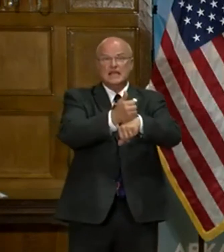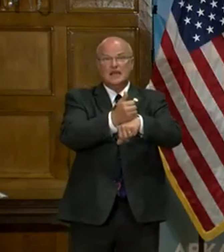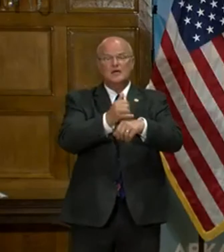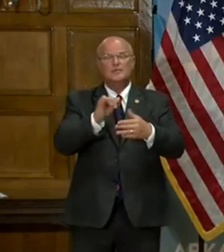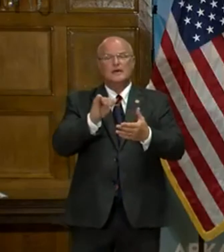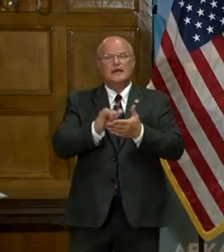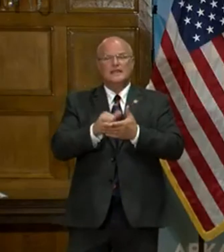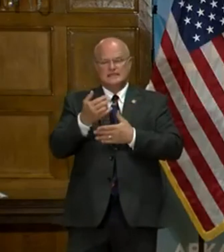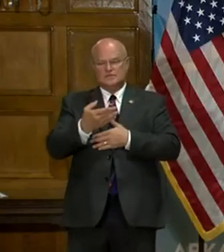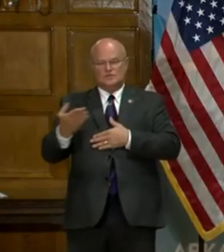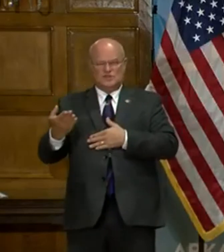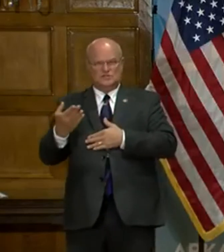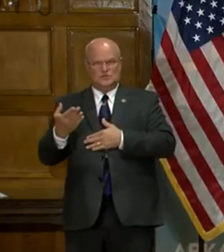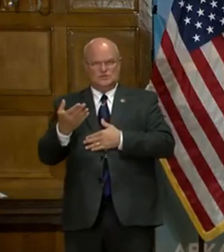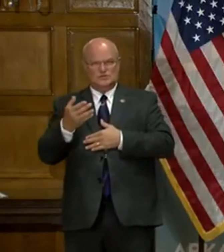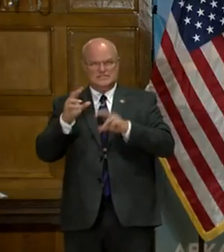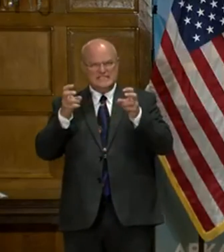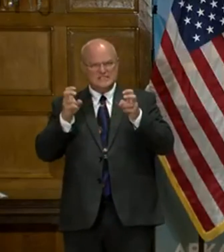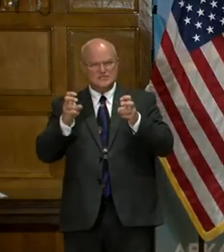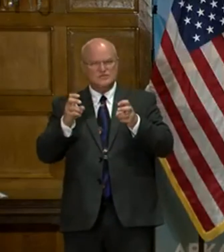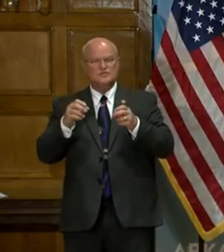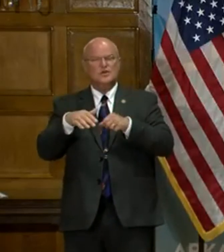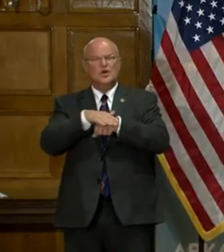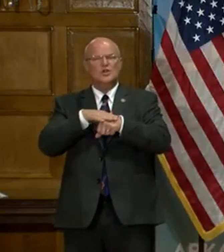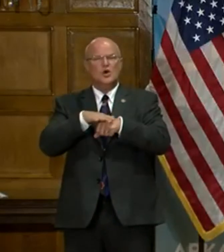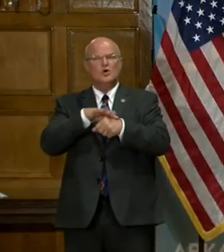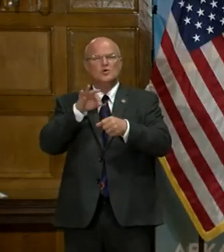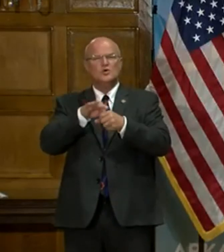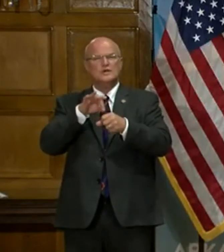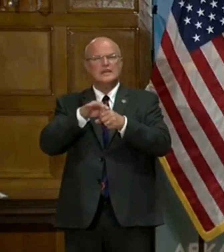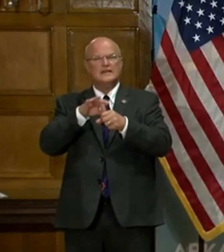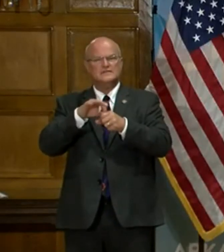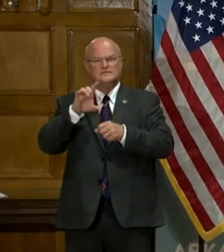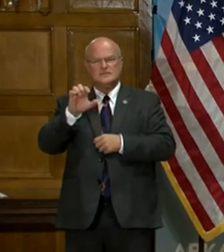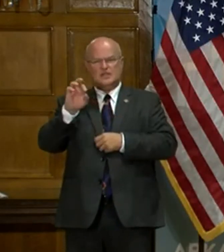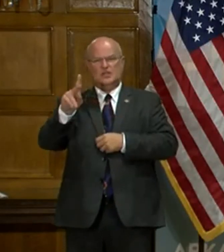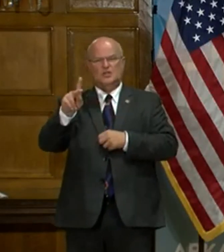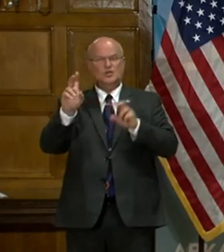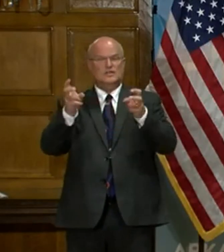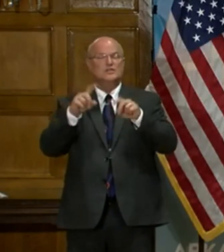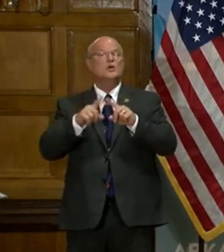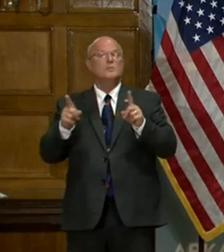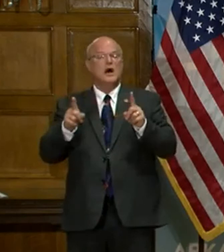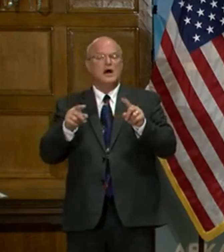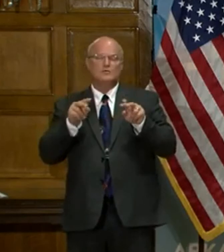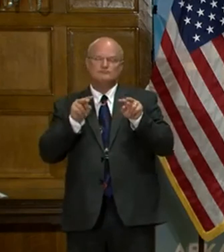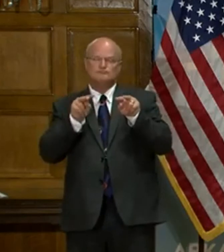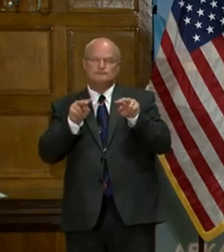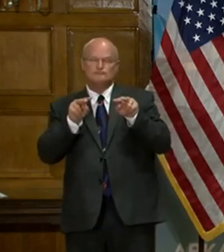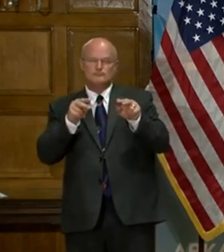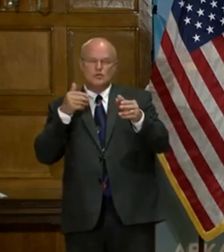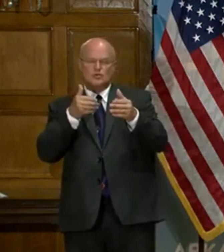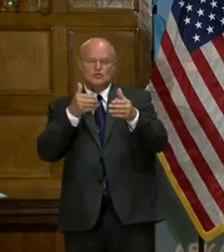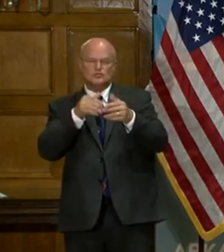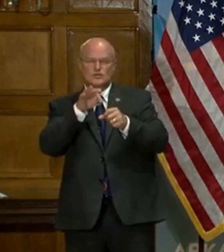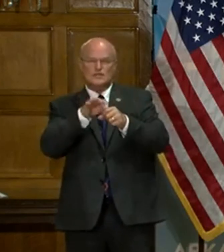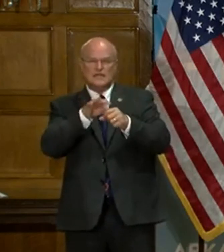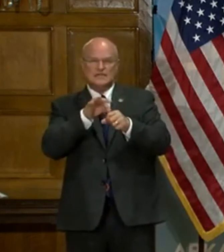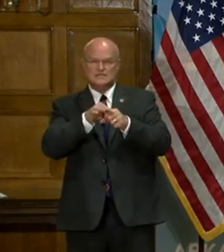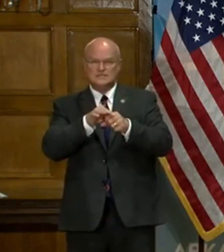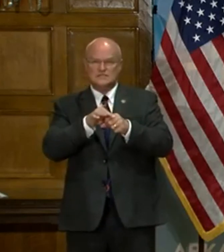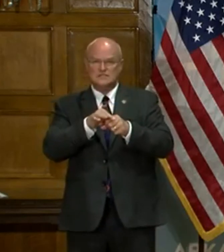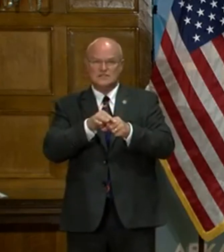resource issue. It's a local county election commission issue. But I think we've got to measure that as we get closer to the election as